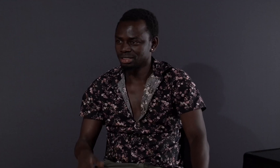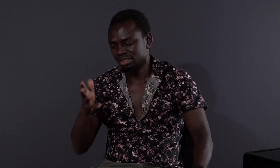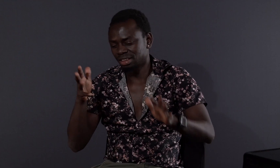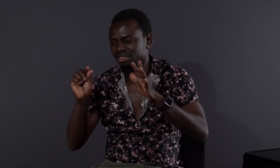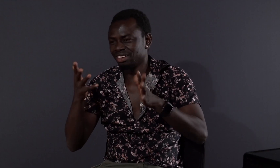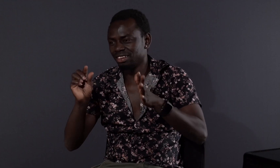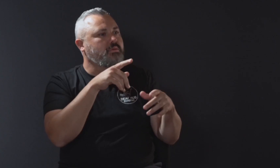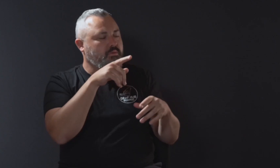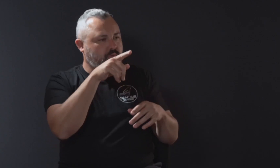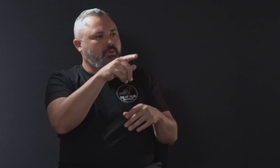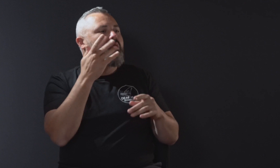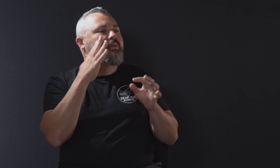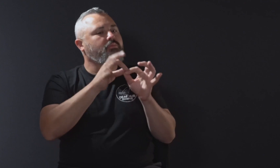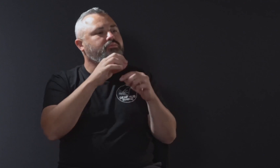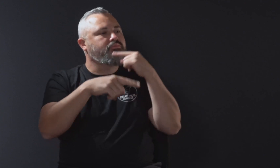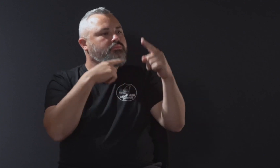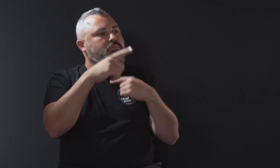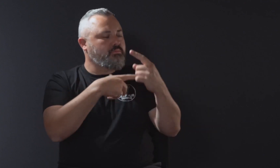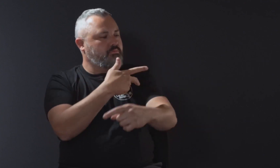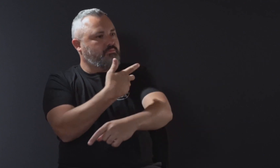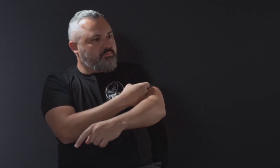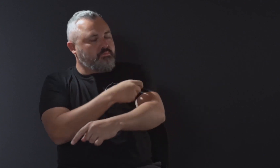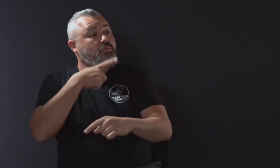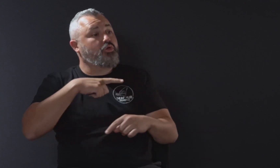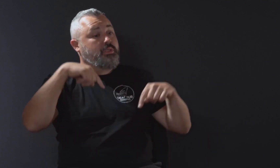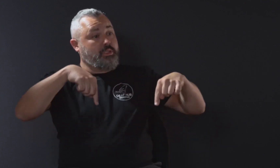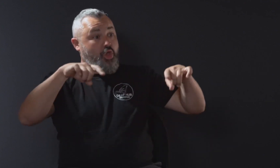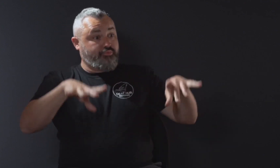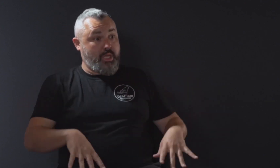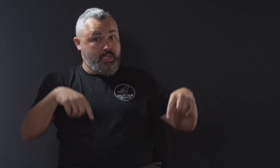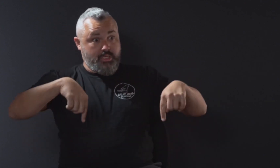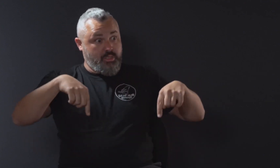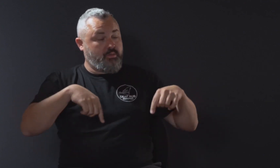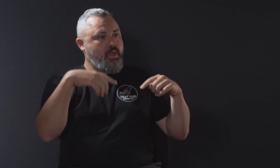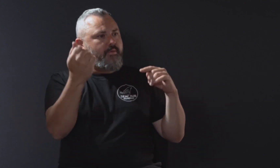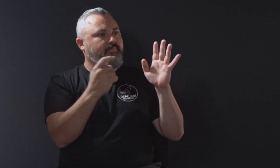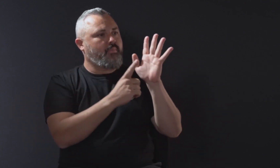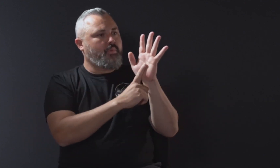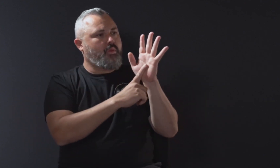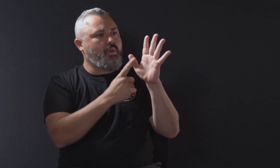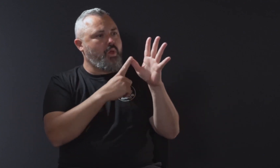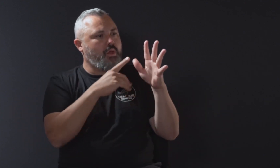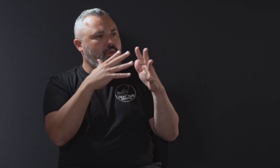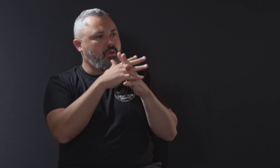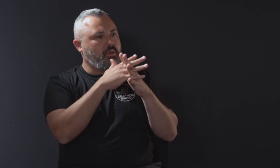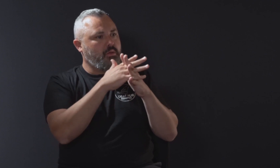Well, not much. I ask because in Australia the law is quite clear. Legislation says